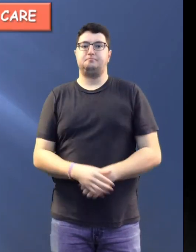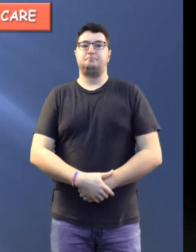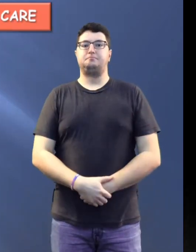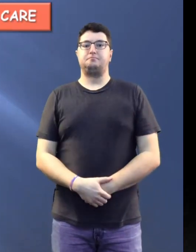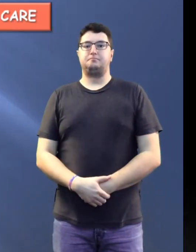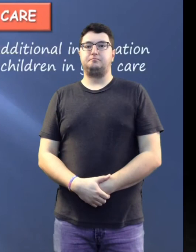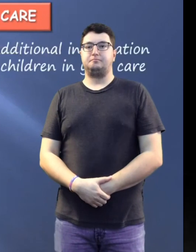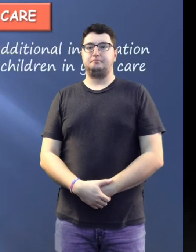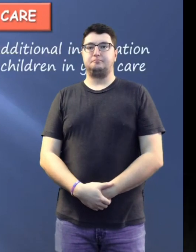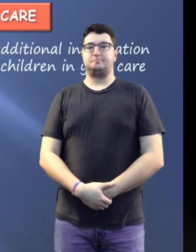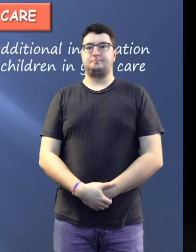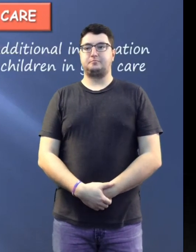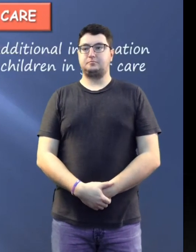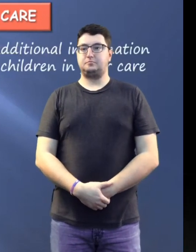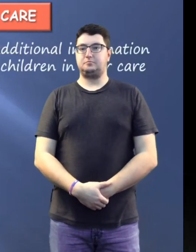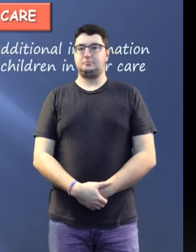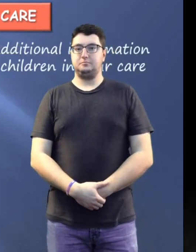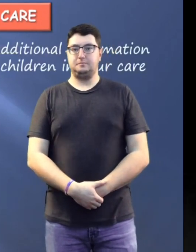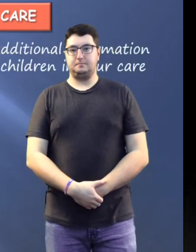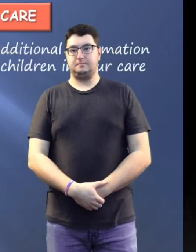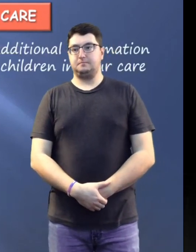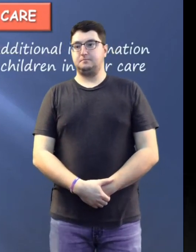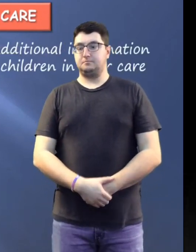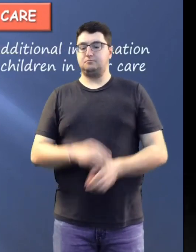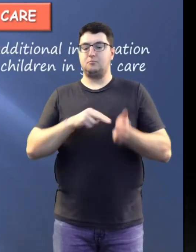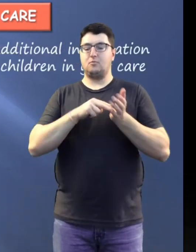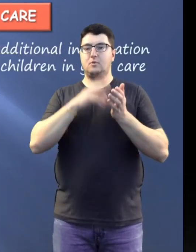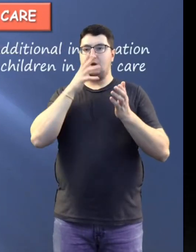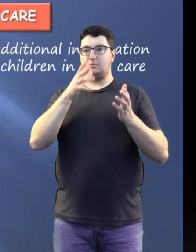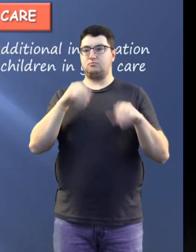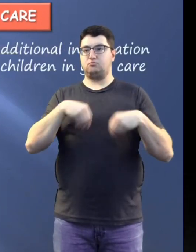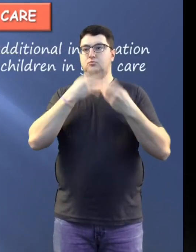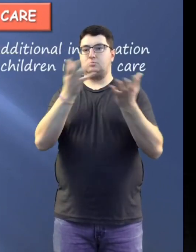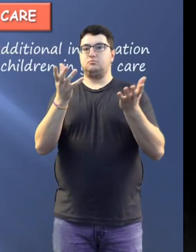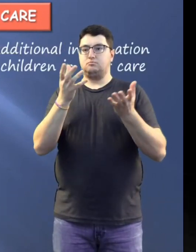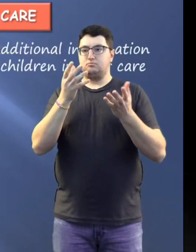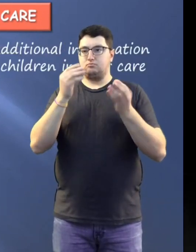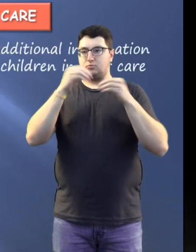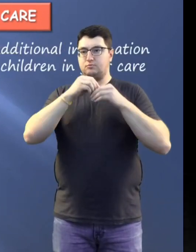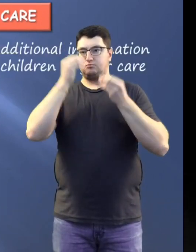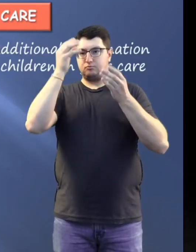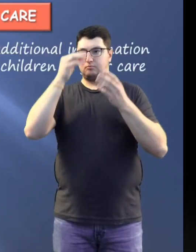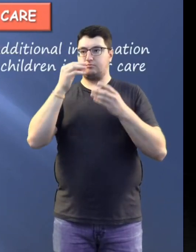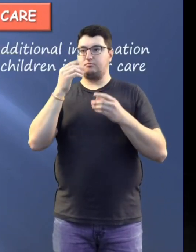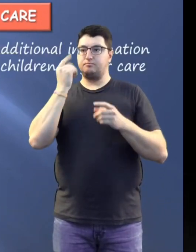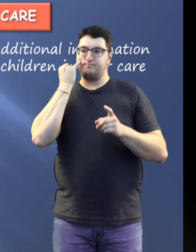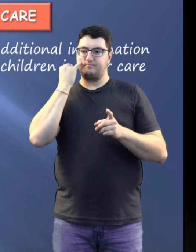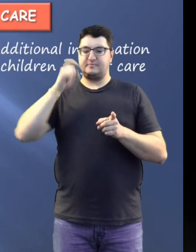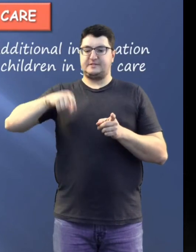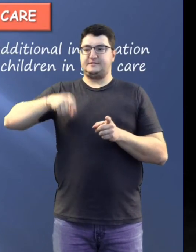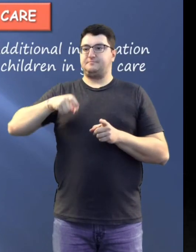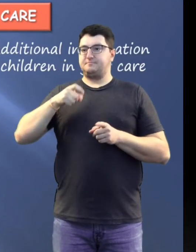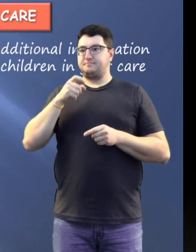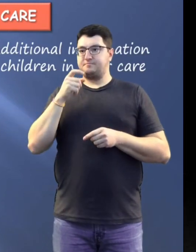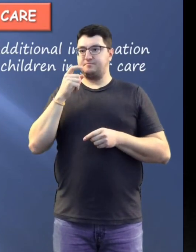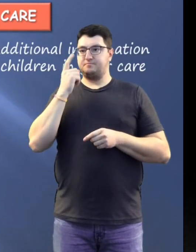The nurse will provide additional information, if necessary, on specific needs of children in your care.